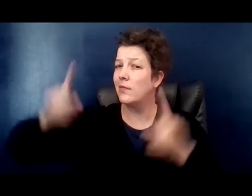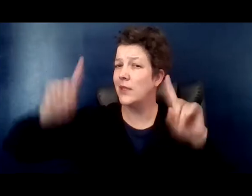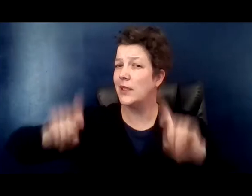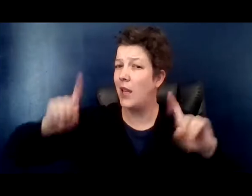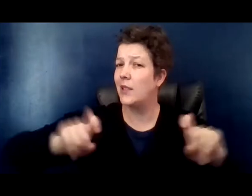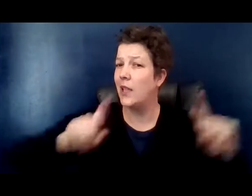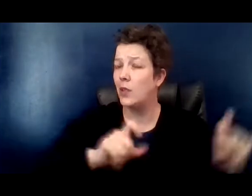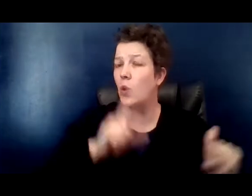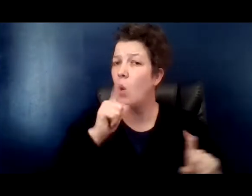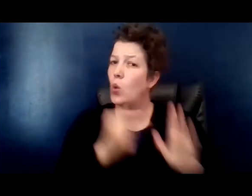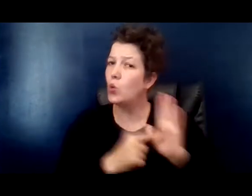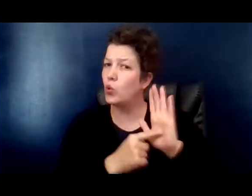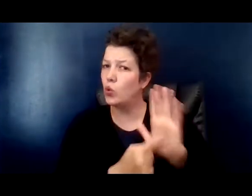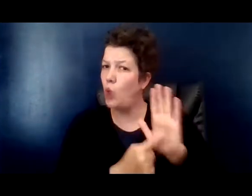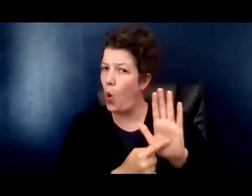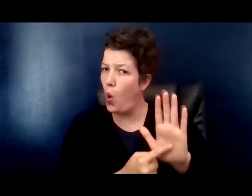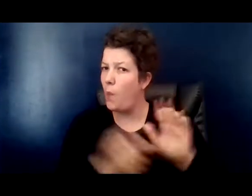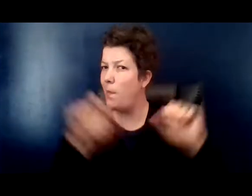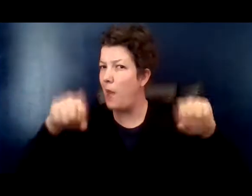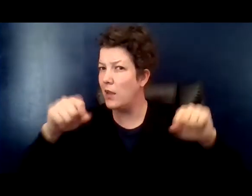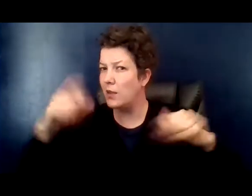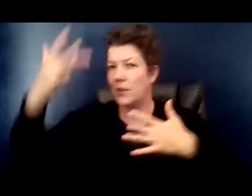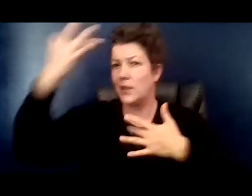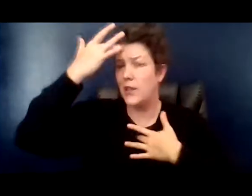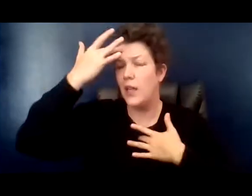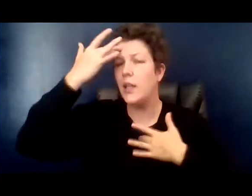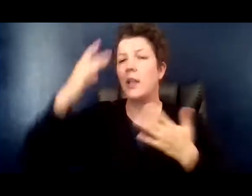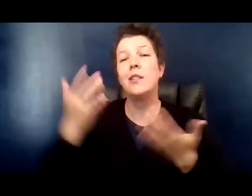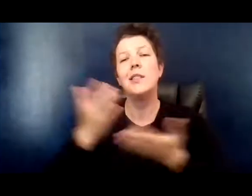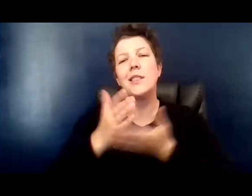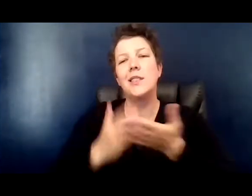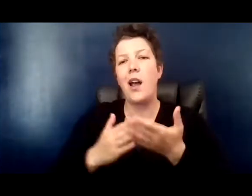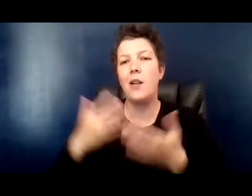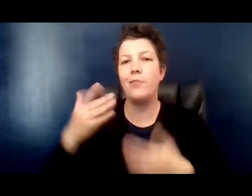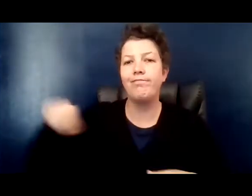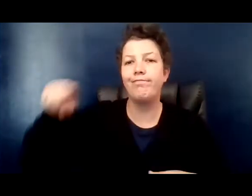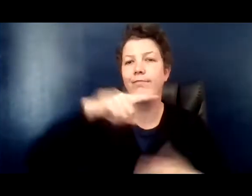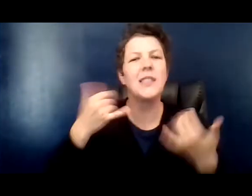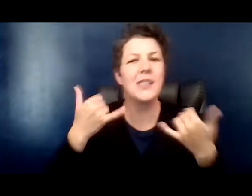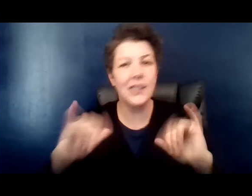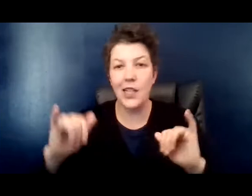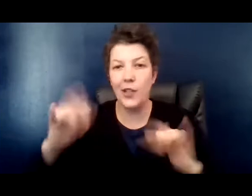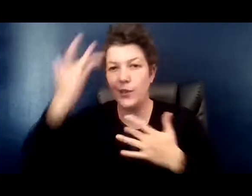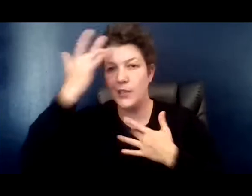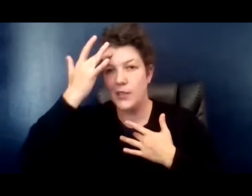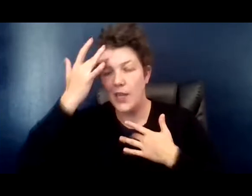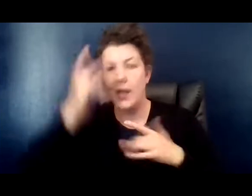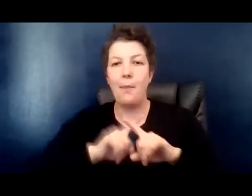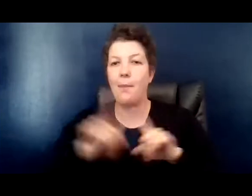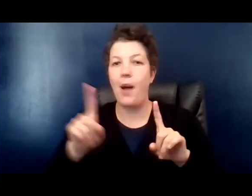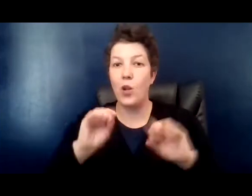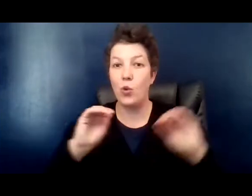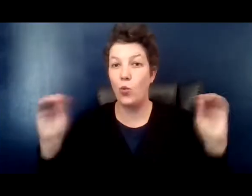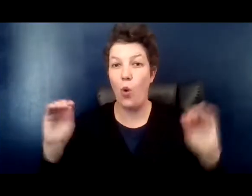are asymptomatic might not be out there and still have it that hadn't been tested, because they hadn't presented any